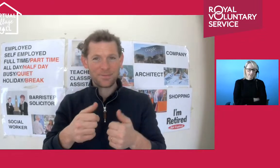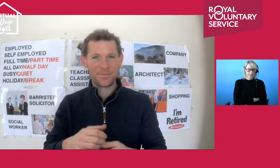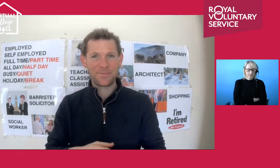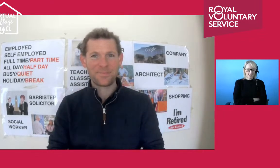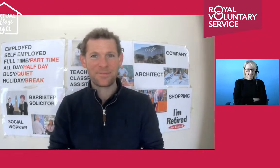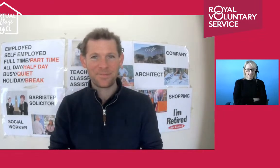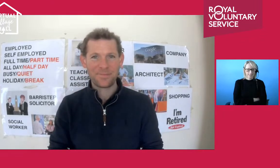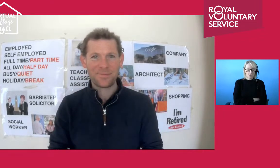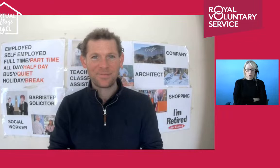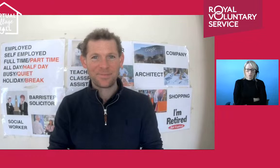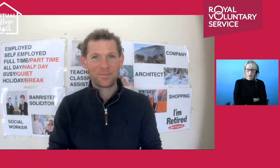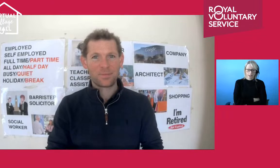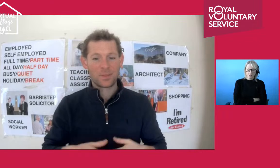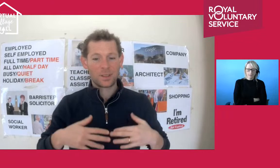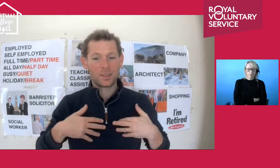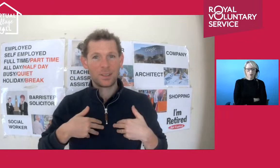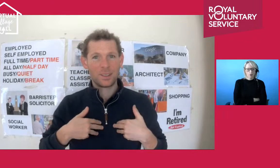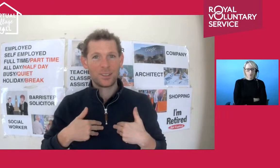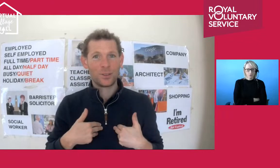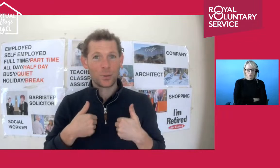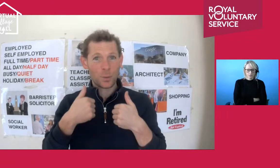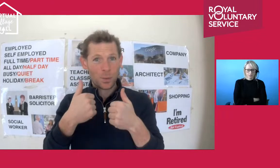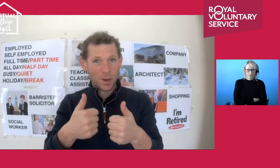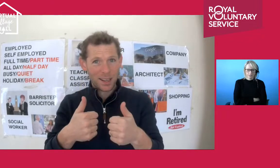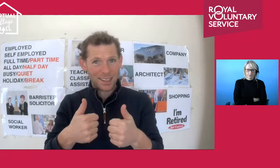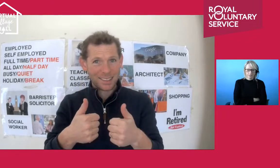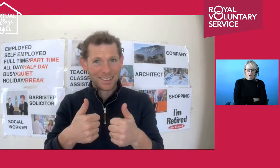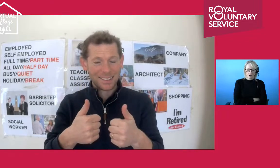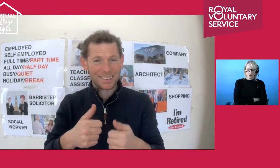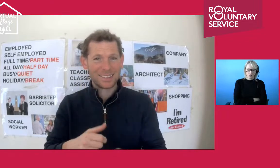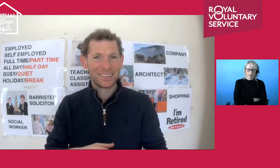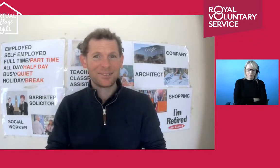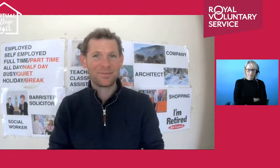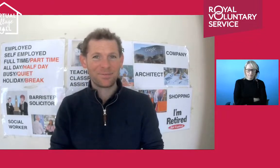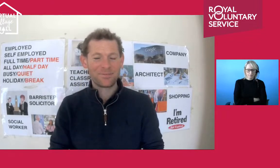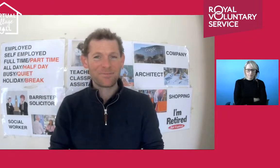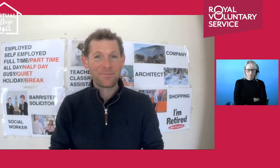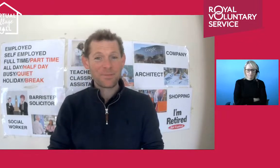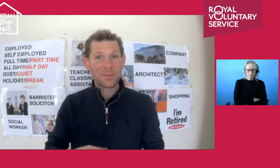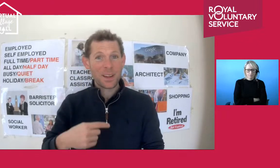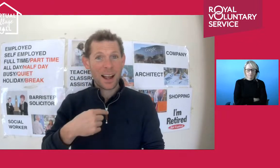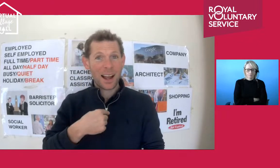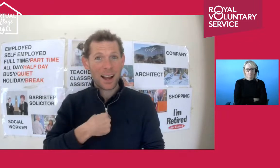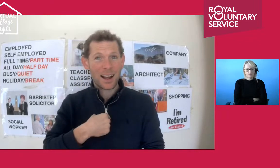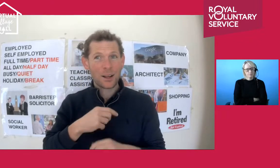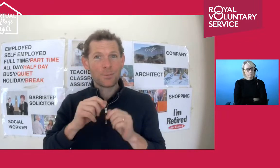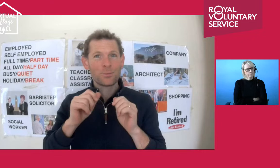So the next sign is, are you well, or how are you? Are you well?